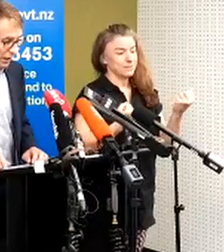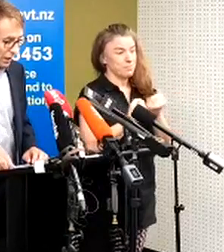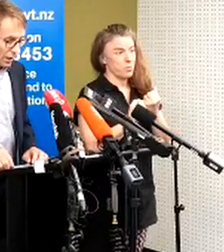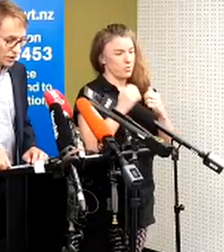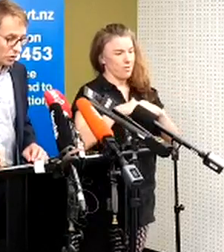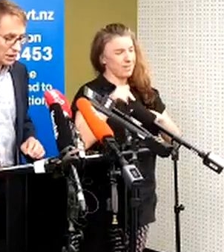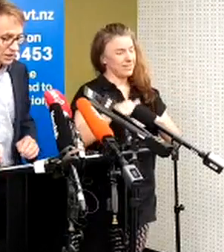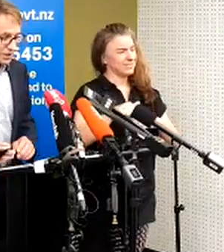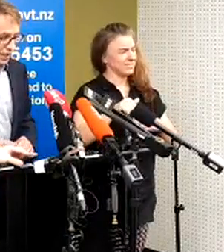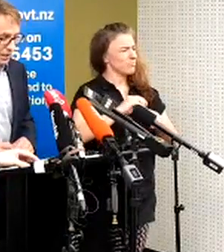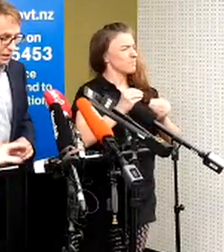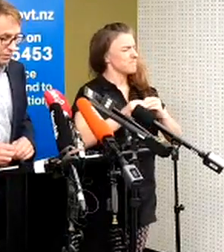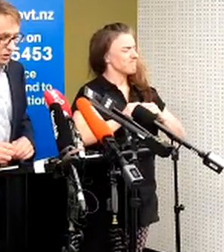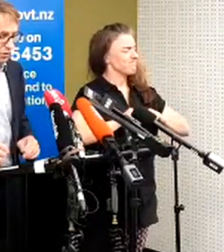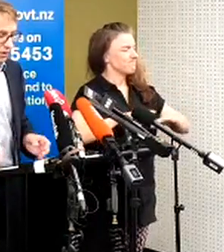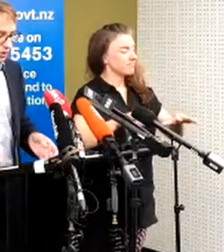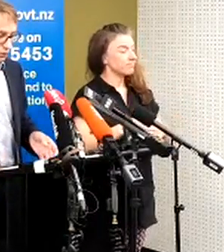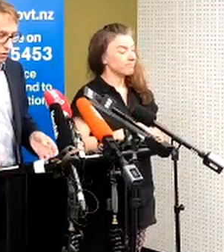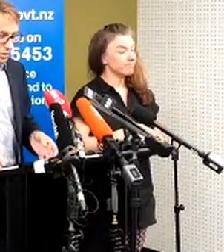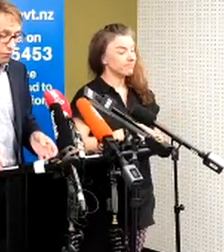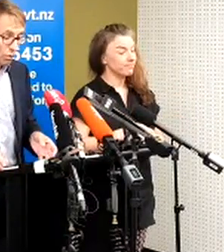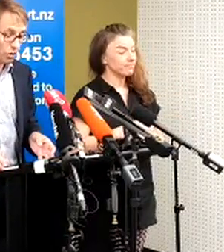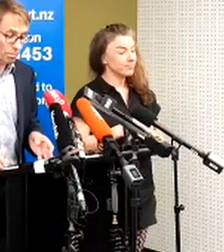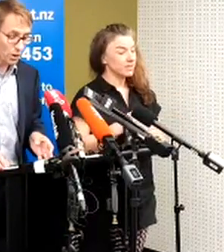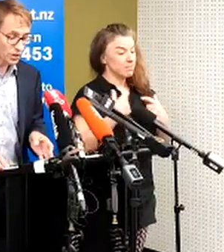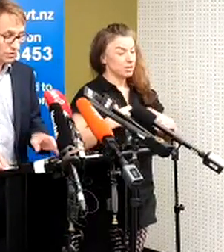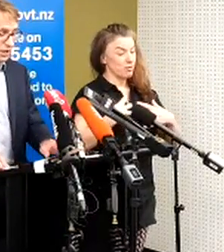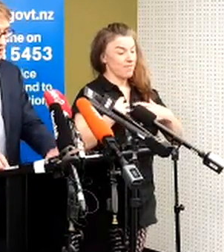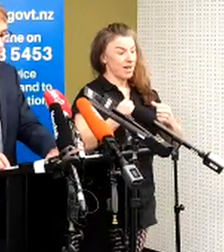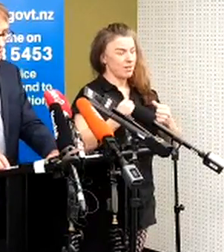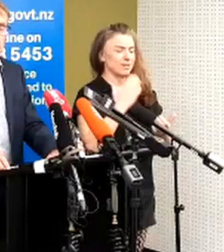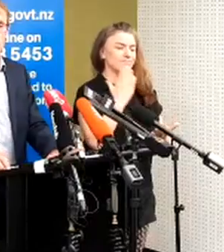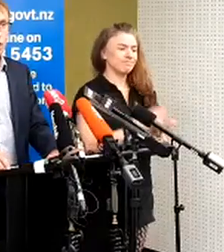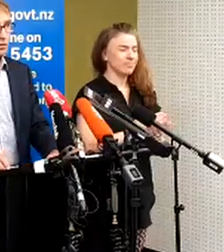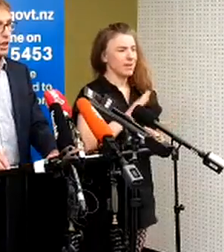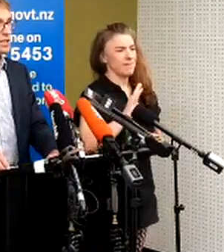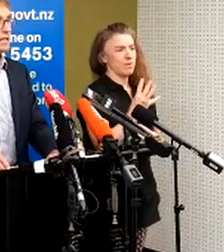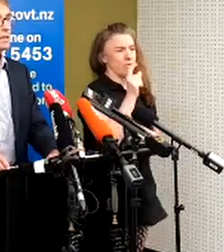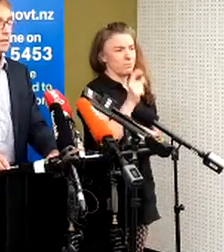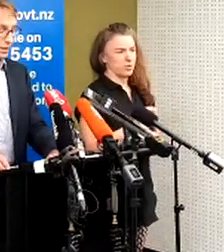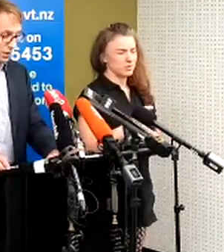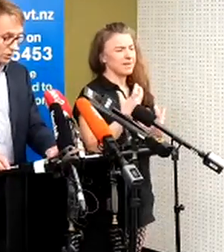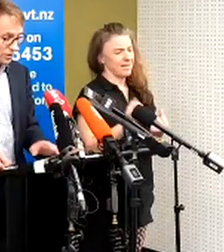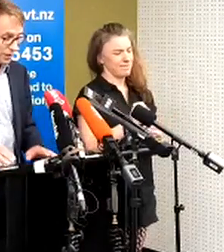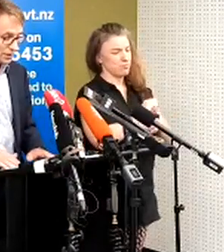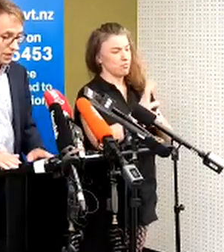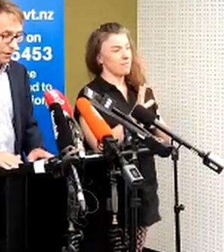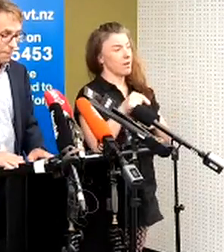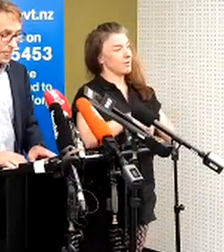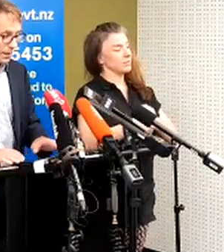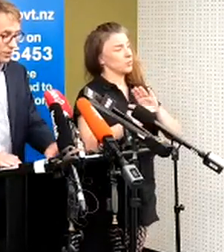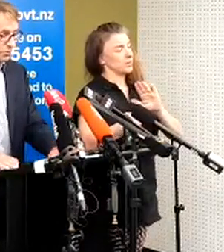issue. So earlier today, the Ministry of Health confirmed a fourth positive test to COVID-19 in New